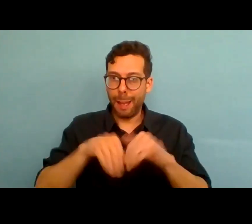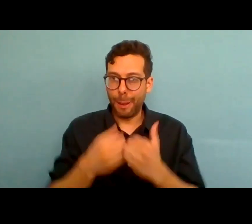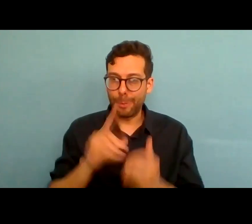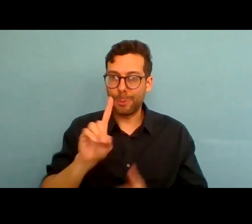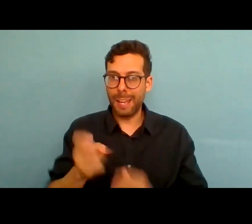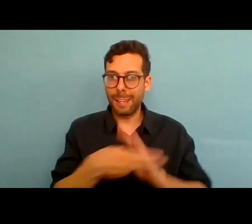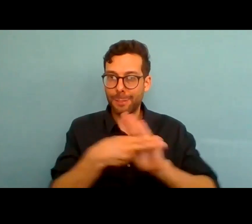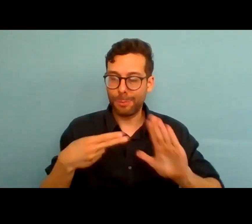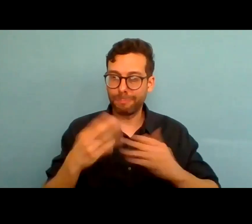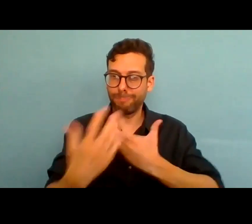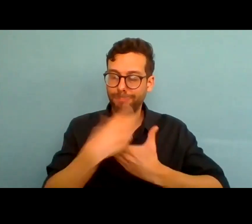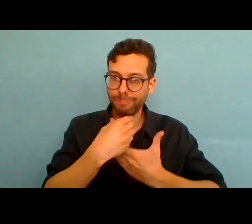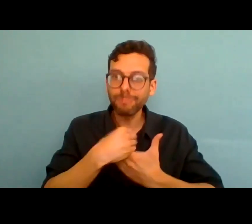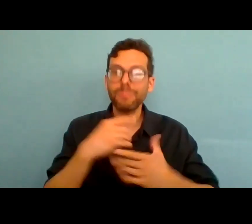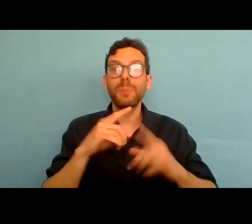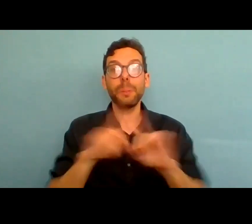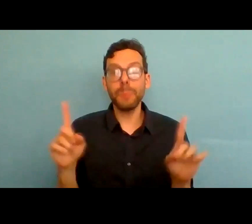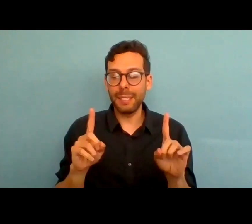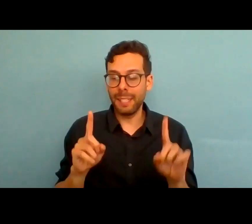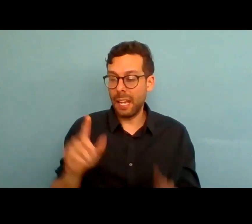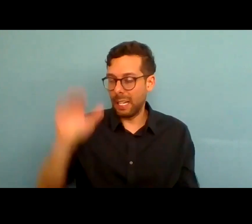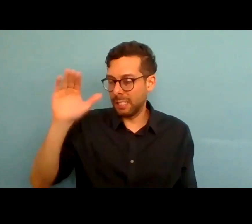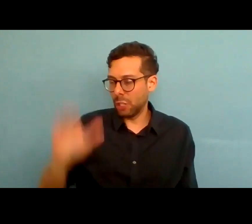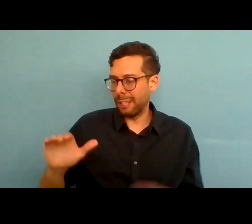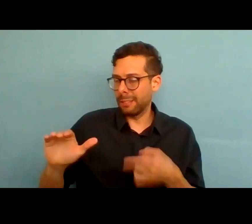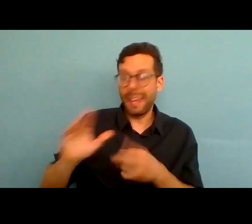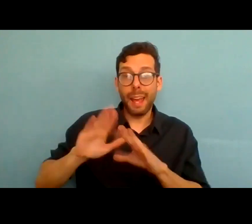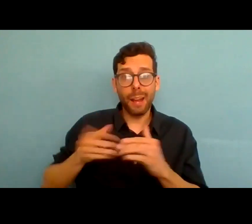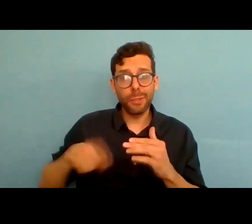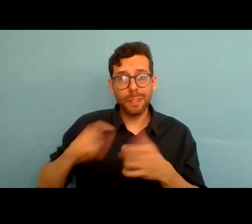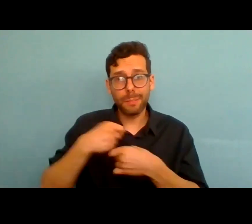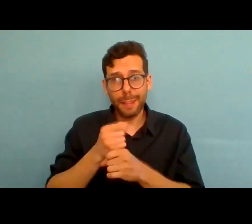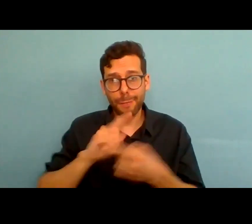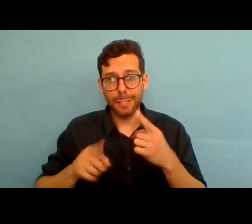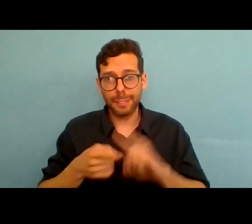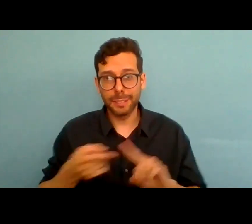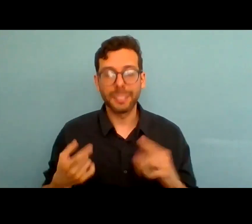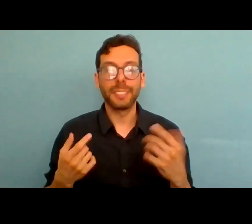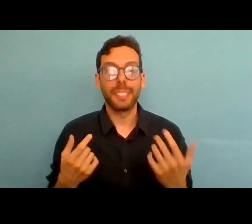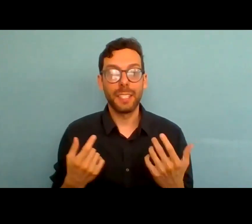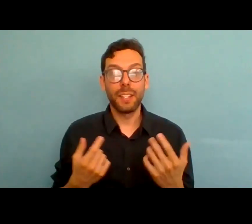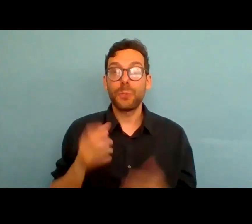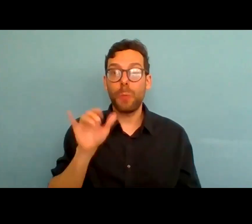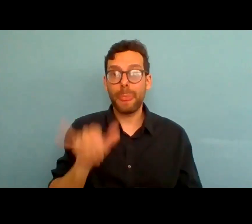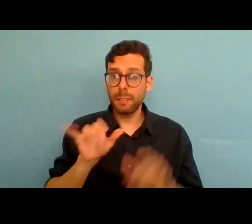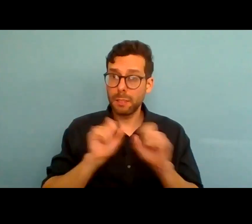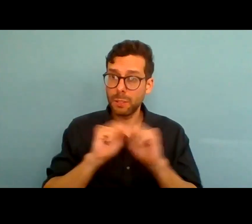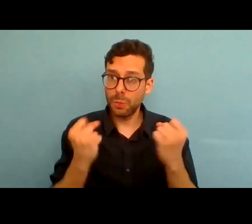does a child make friends? And here's the deal, right? So these are constructs that we've